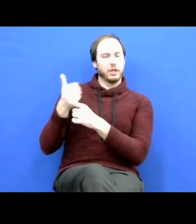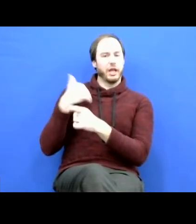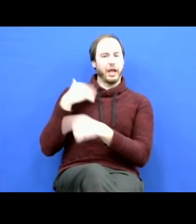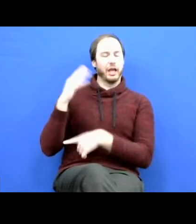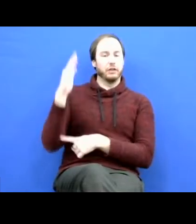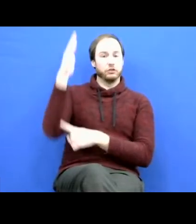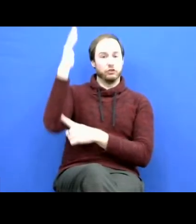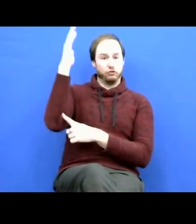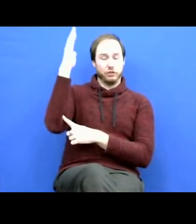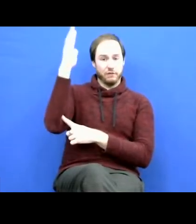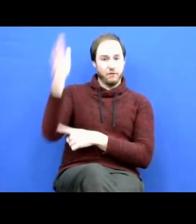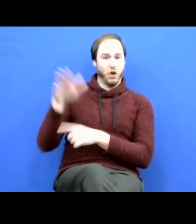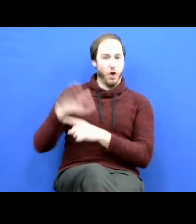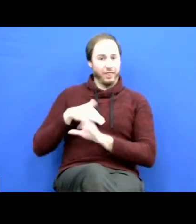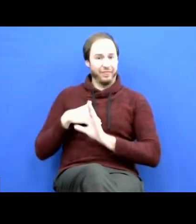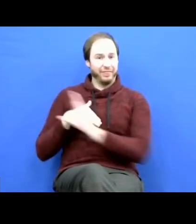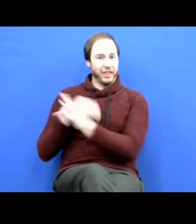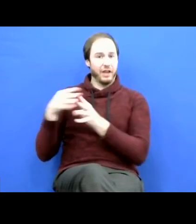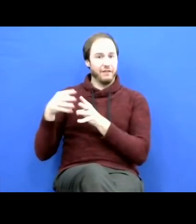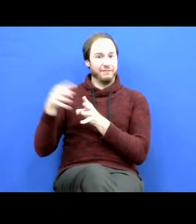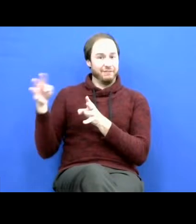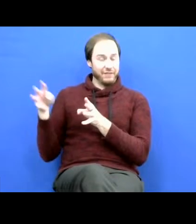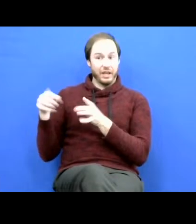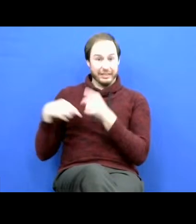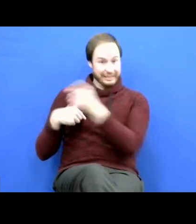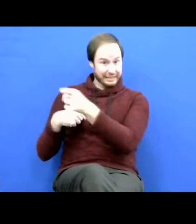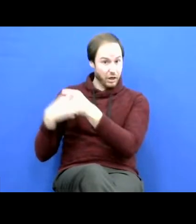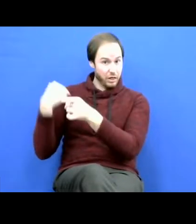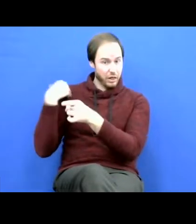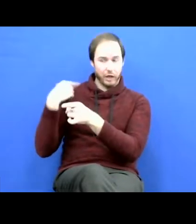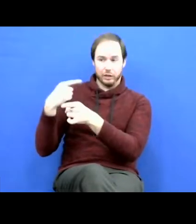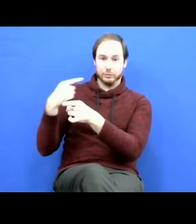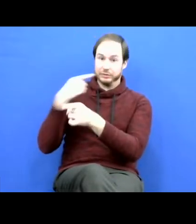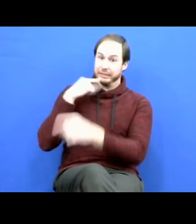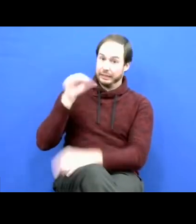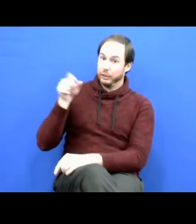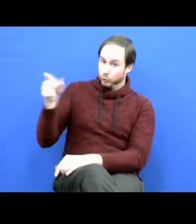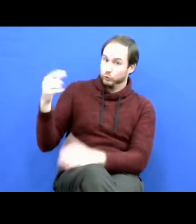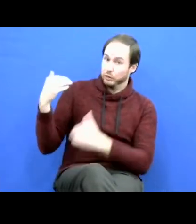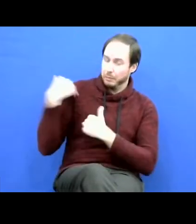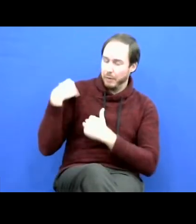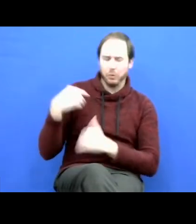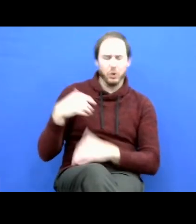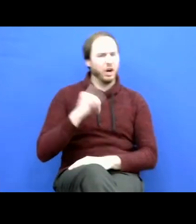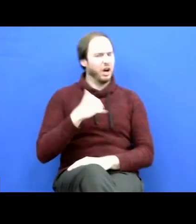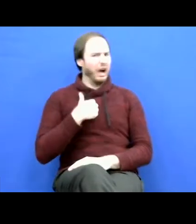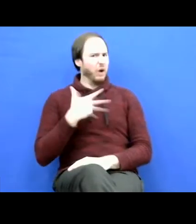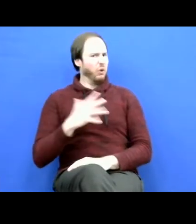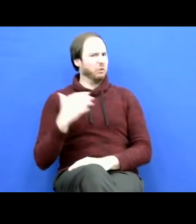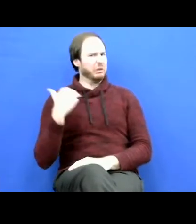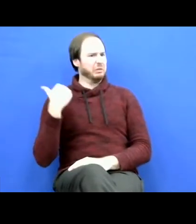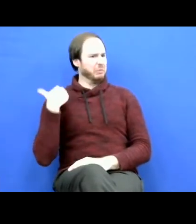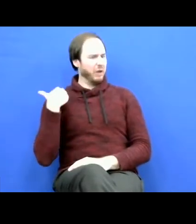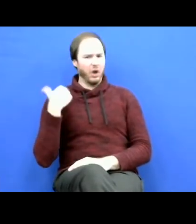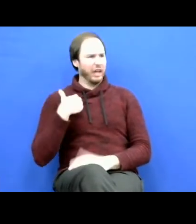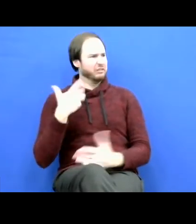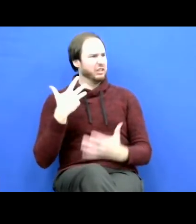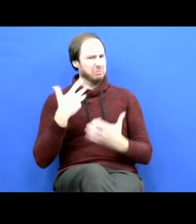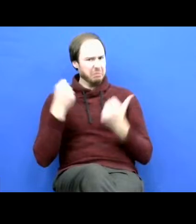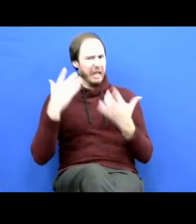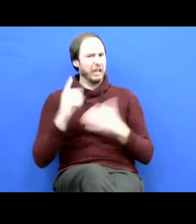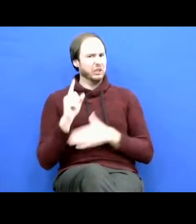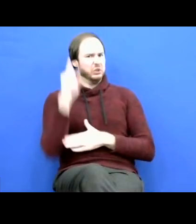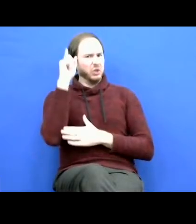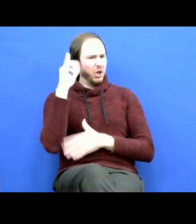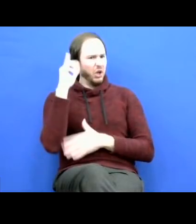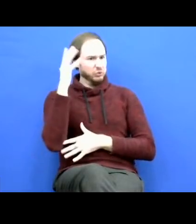on the fence, would he be liable for the fence? And the answer is yes. And so he was expressing the concern, well, there's a Okay. bunch of tall, dead ash trees there, and There